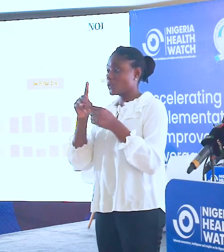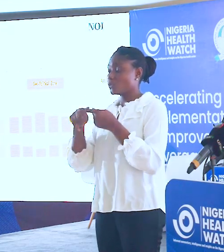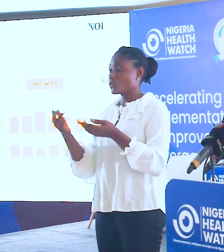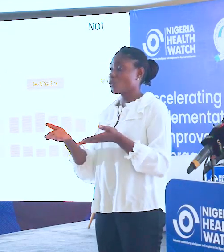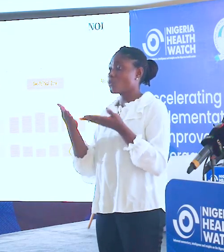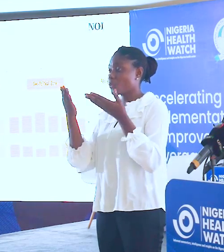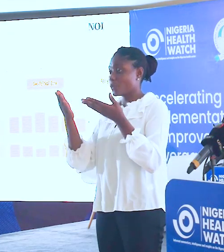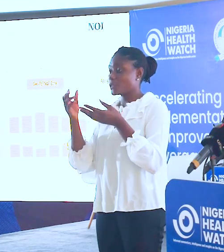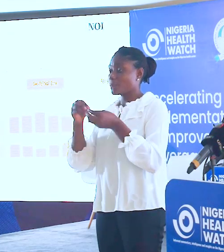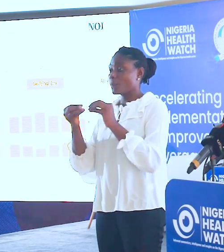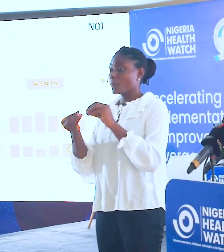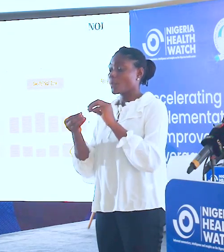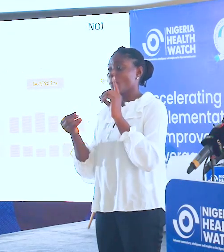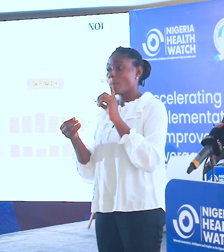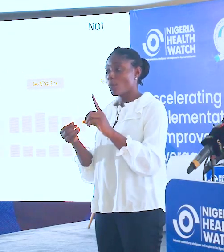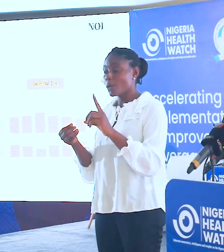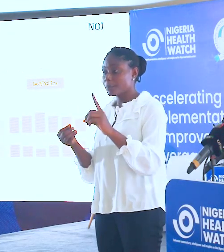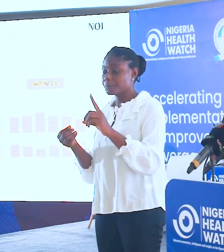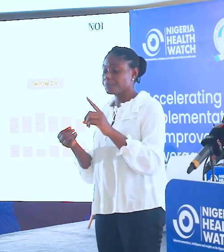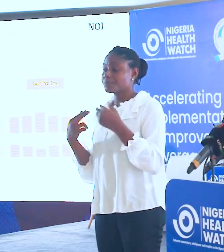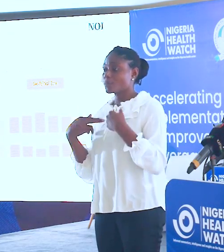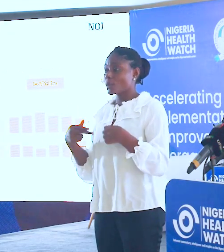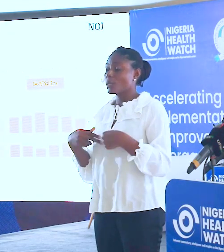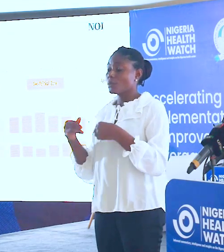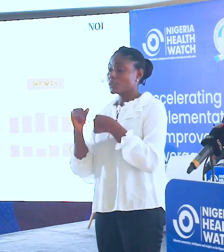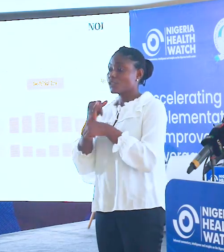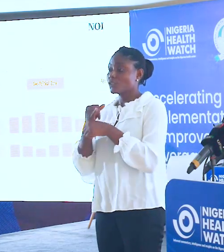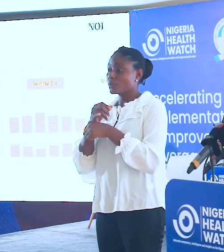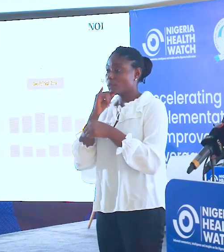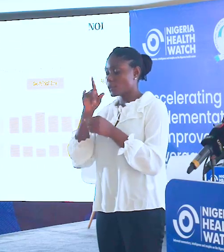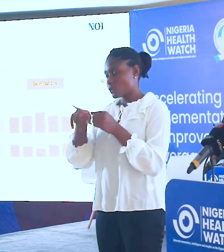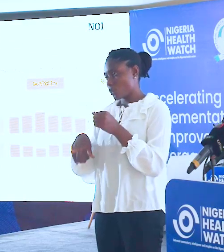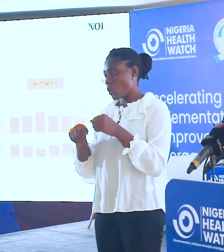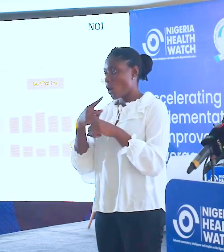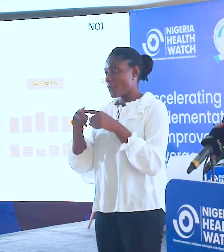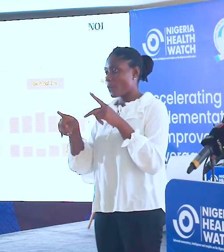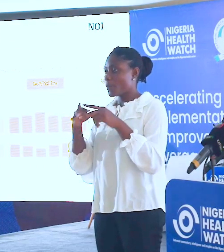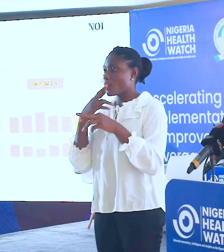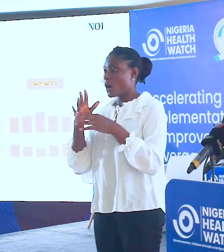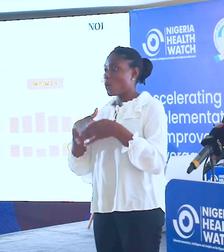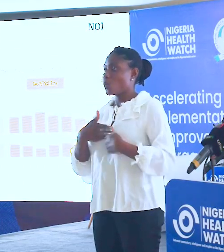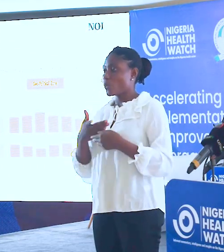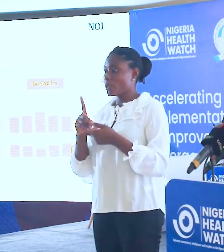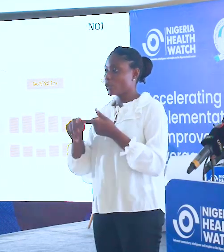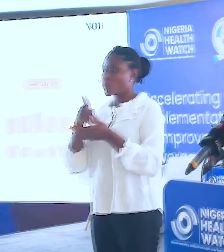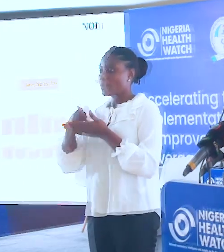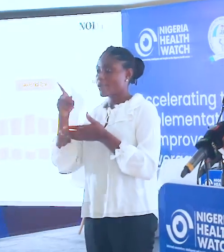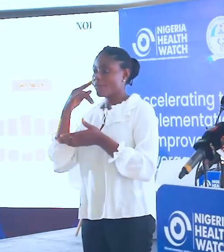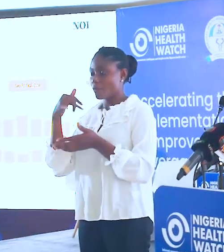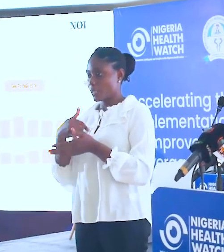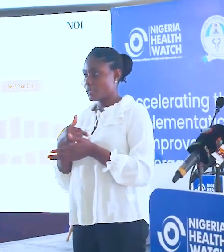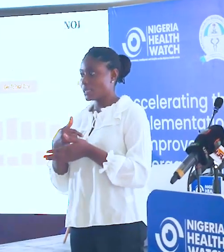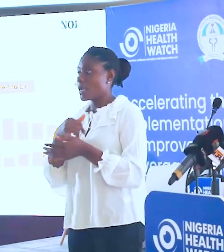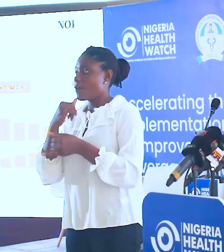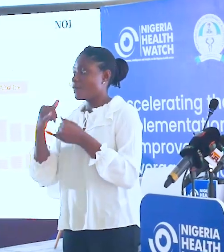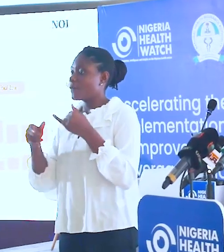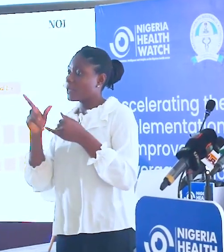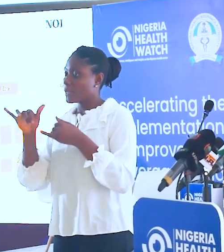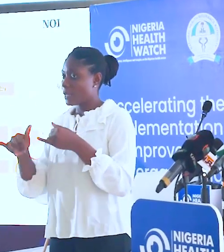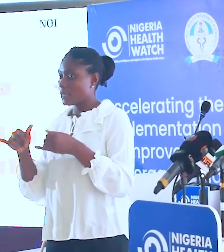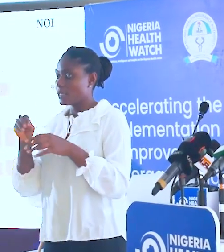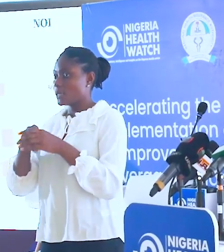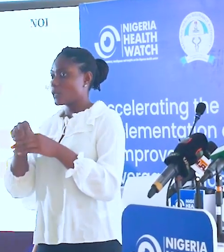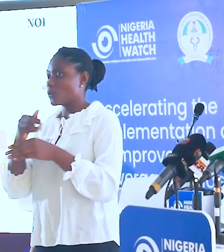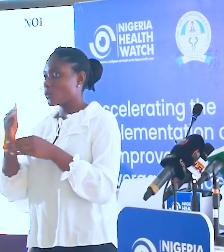raise. One, health insurance is low, but people are willing to pay for it. So finally, in